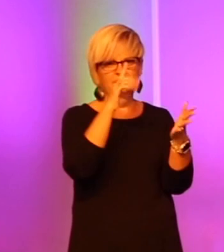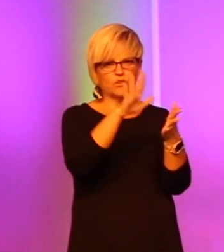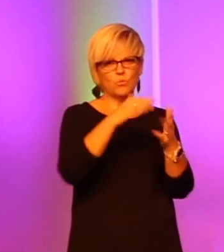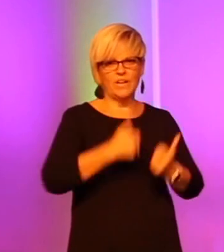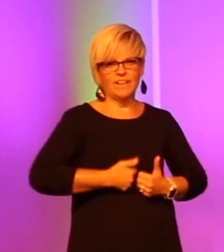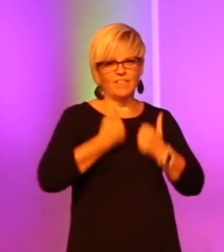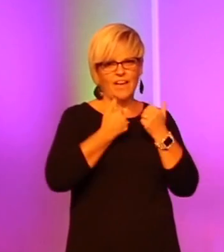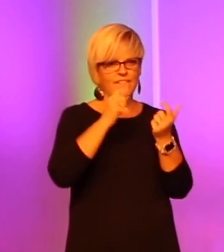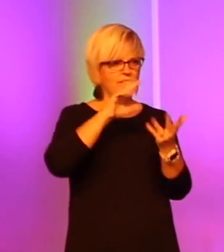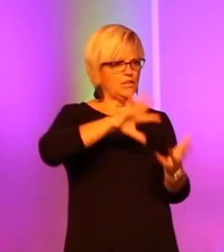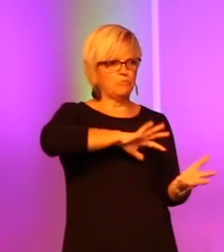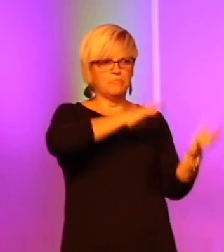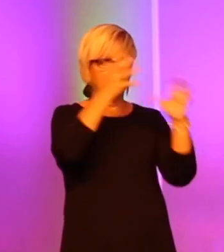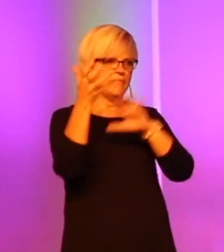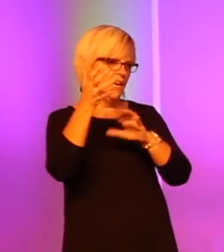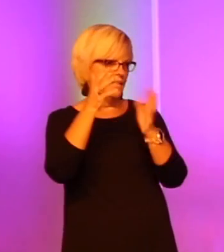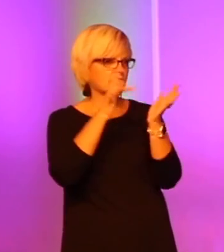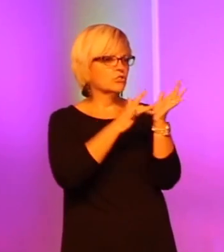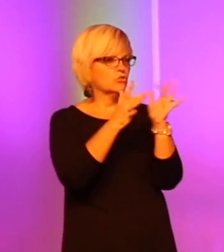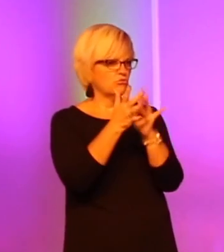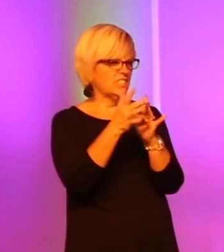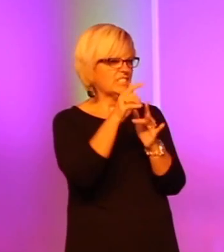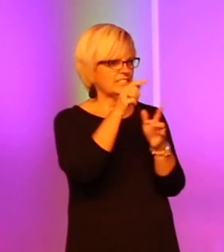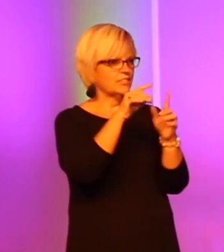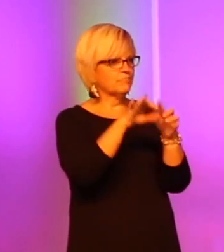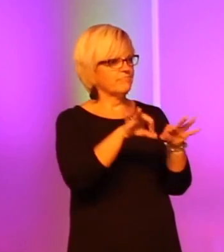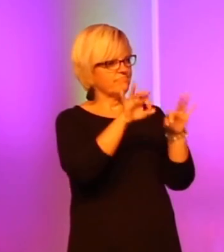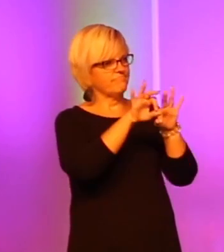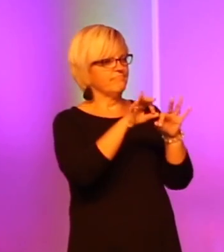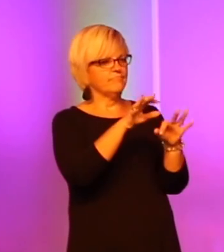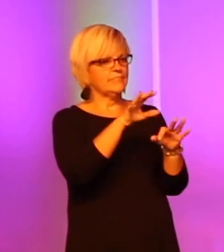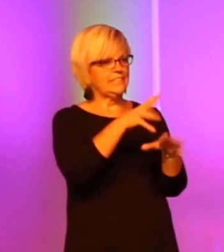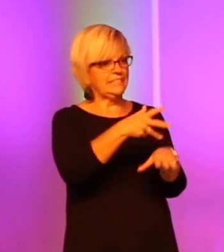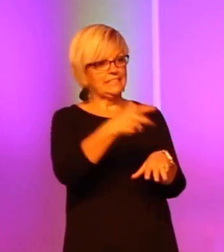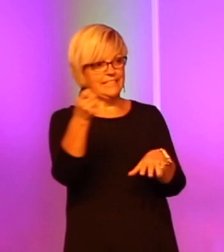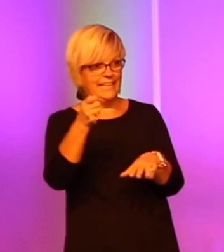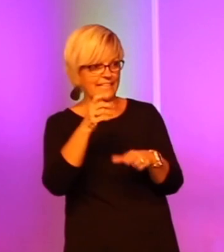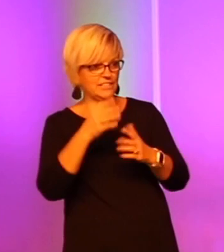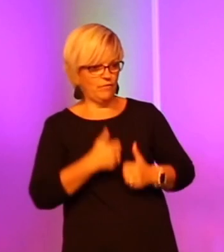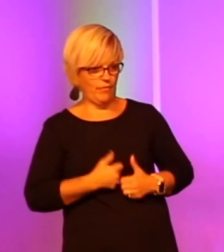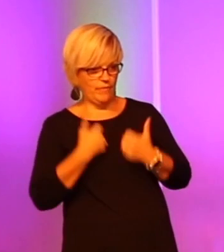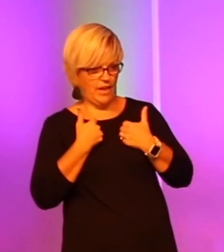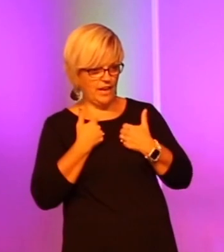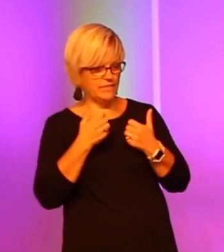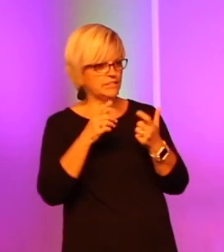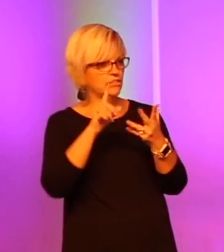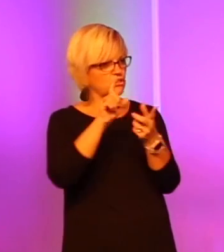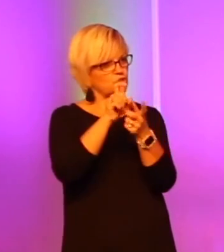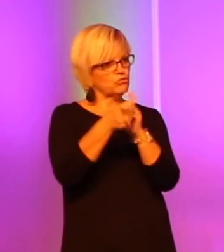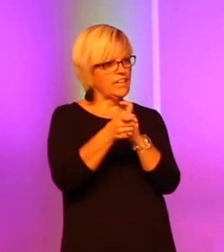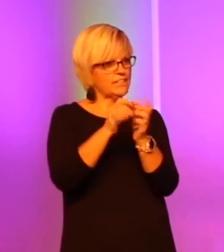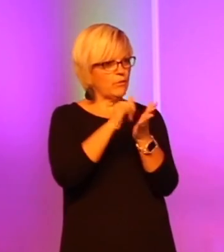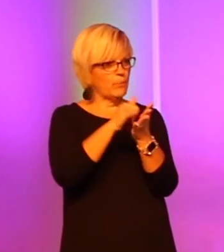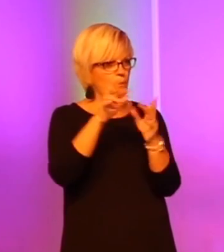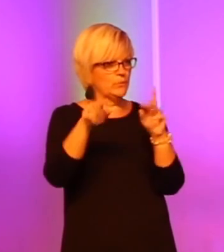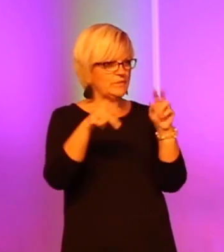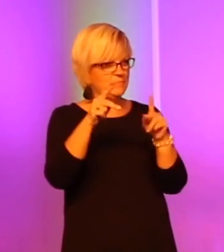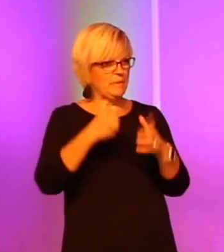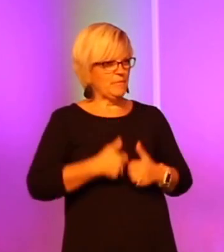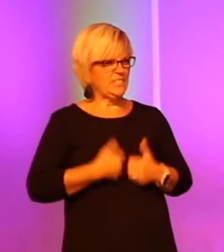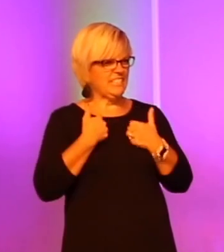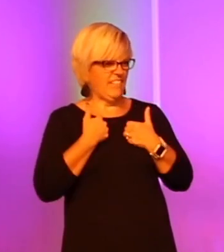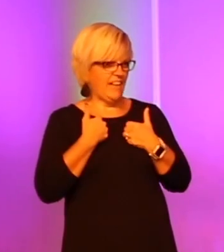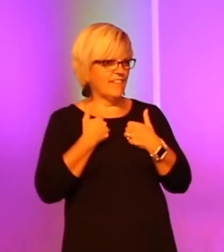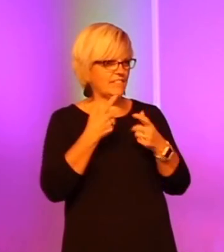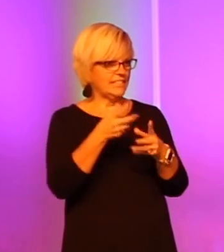up, that's what Jesus is all about. He takes those lives and does something wonderful with them. He takes all that we